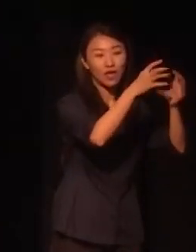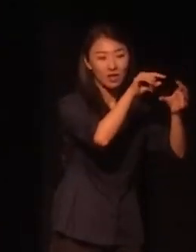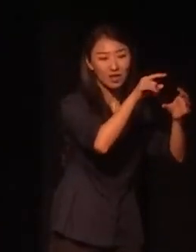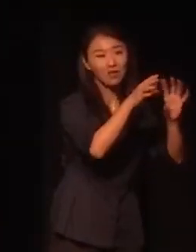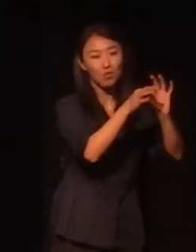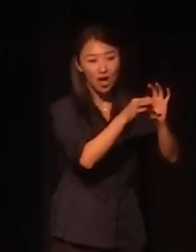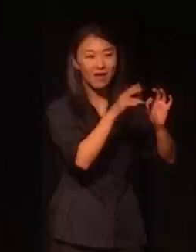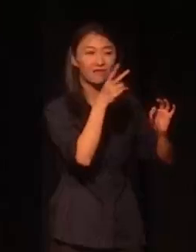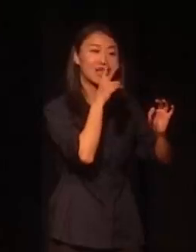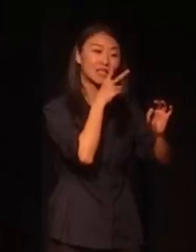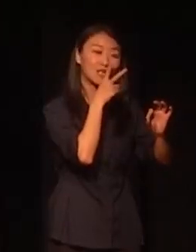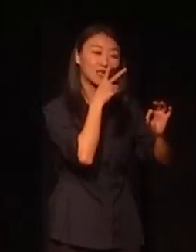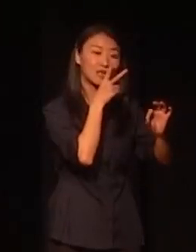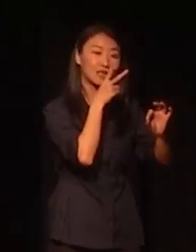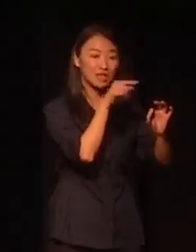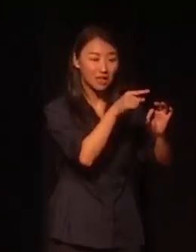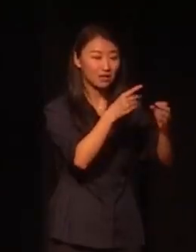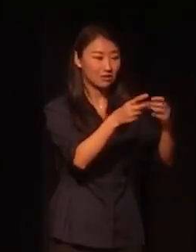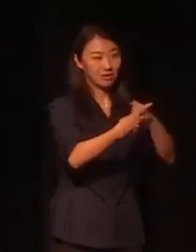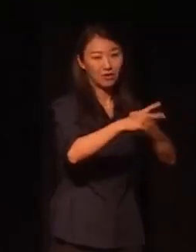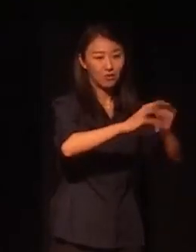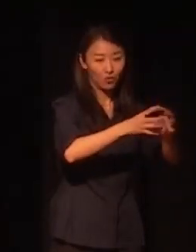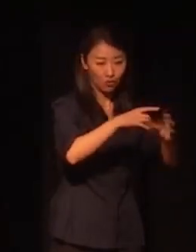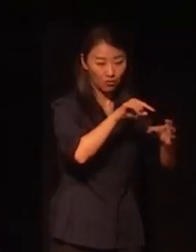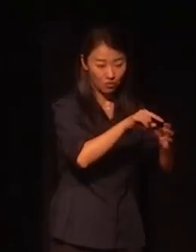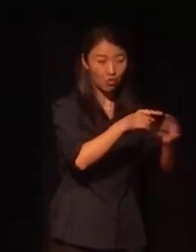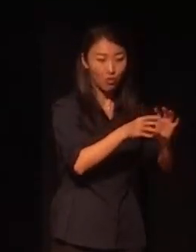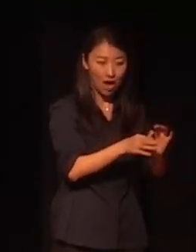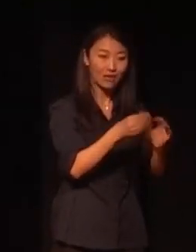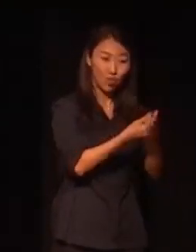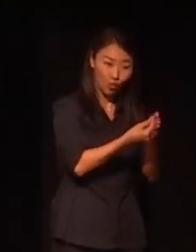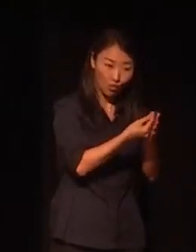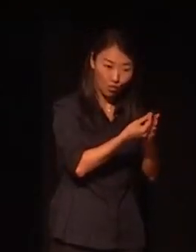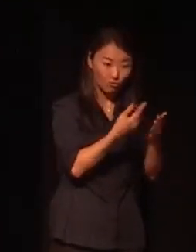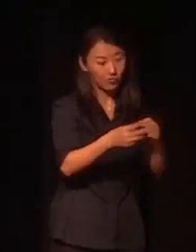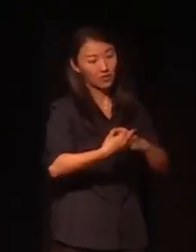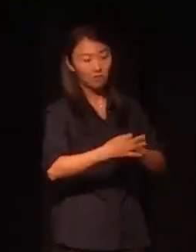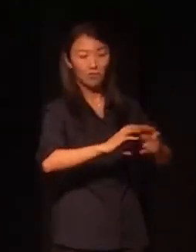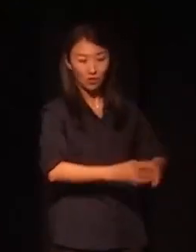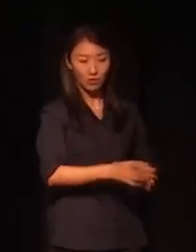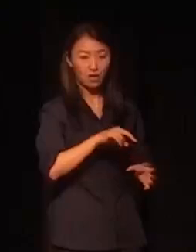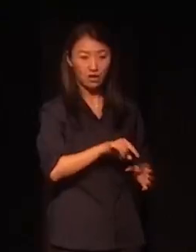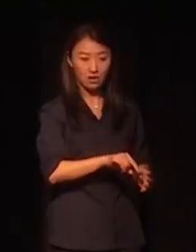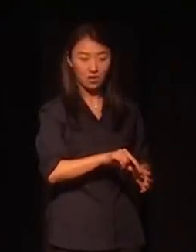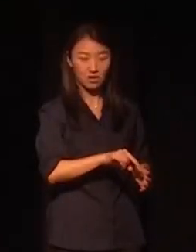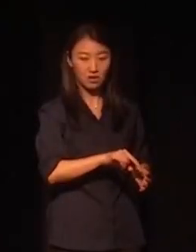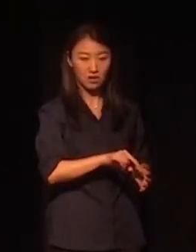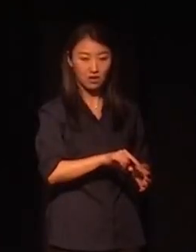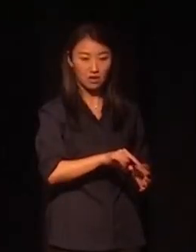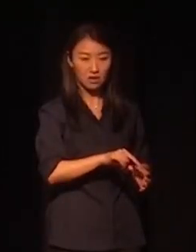the TransRecipe. The part 2 would be the image, and part 3 would be